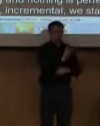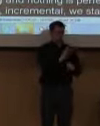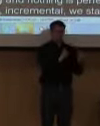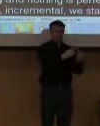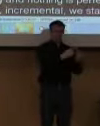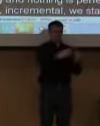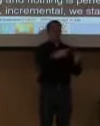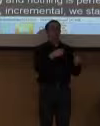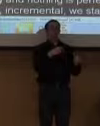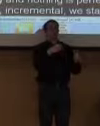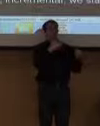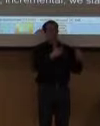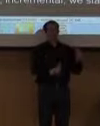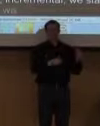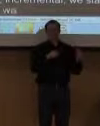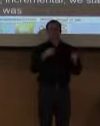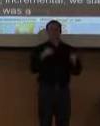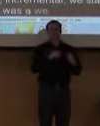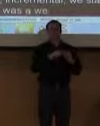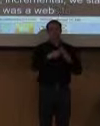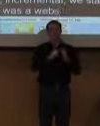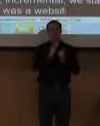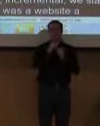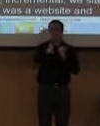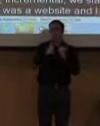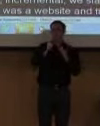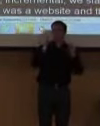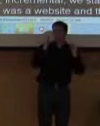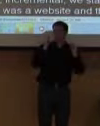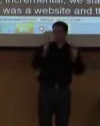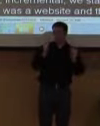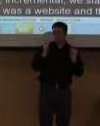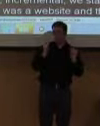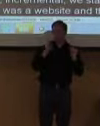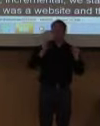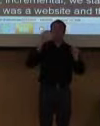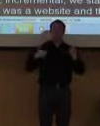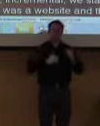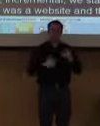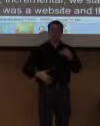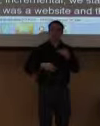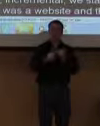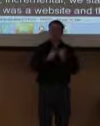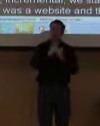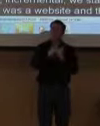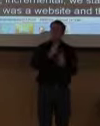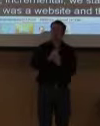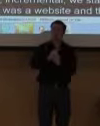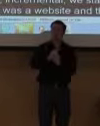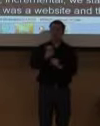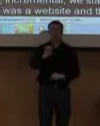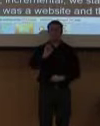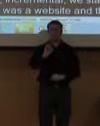and then quickly afterwards starting with remote tutoring. And then eventually we added remote mentoring,